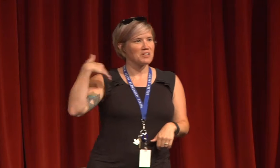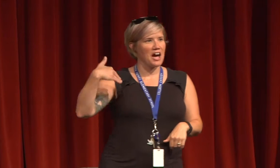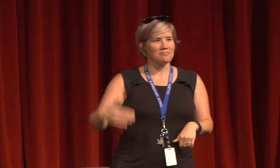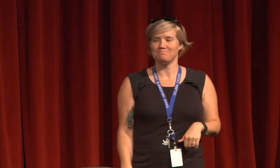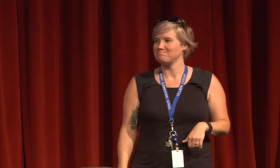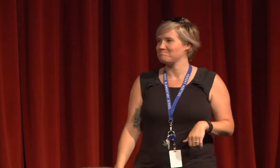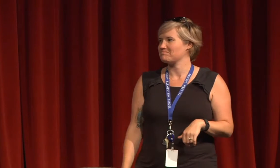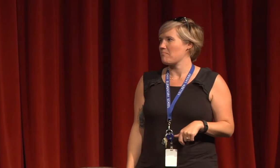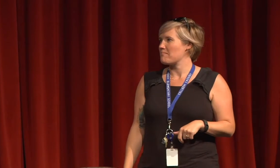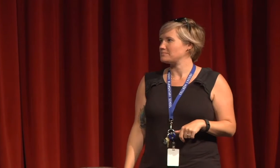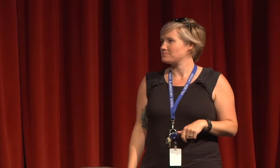Here.